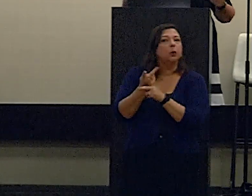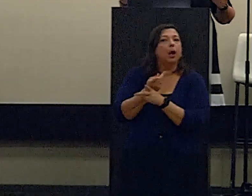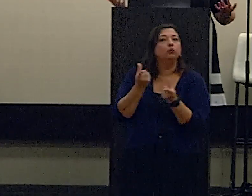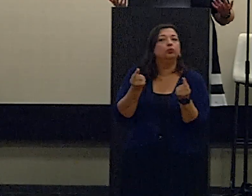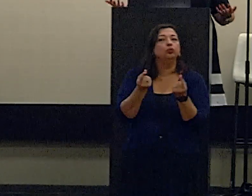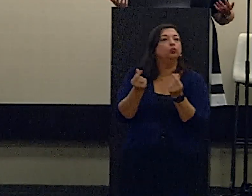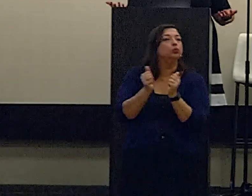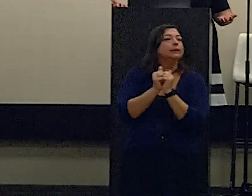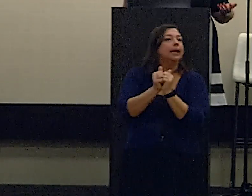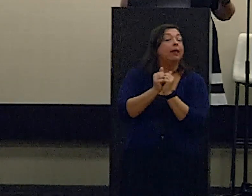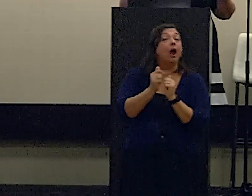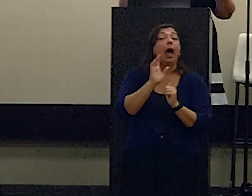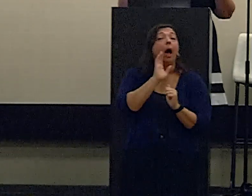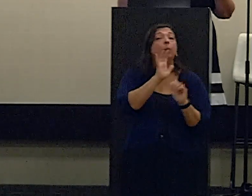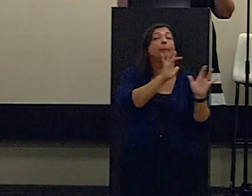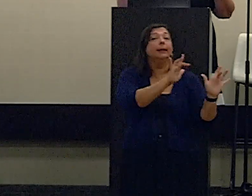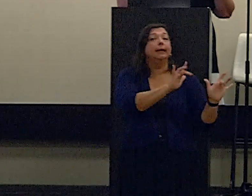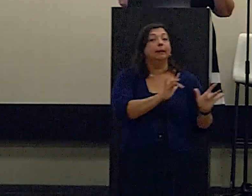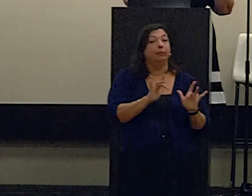going to be that empathetic person.